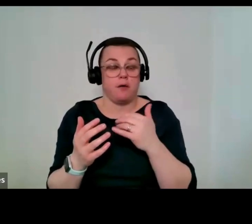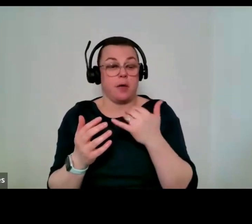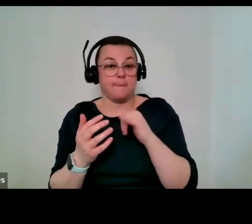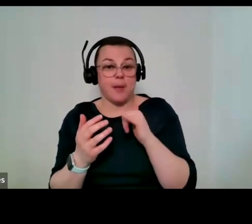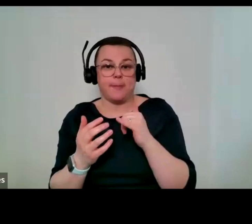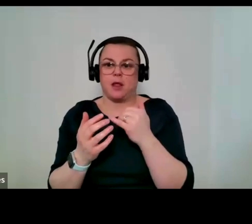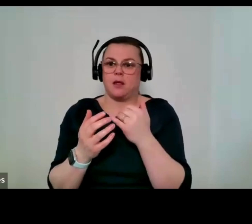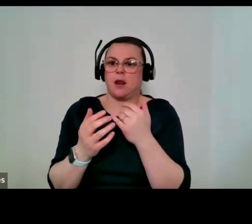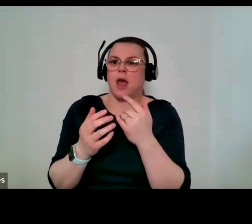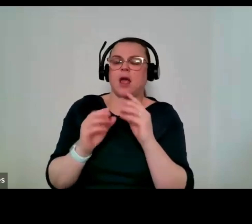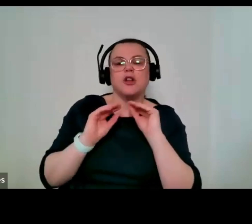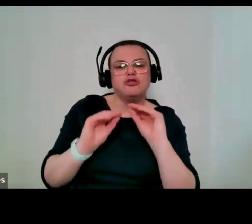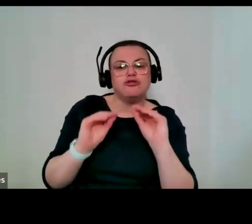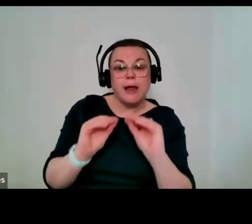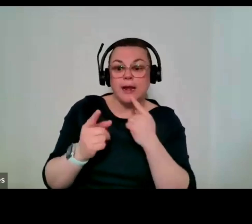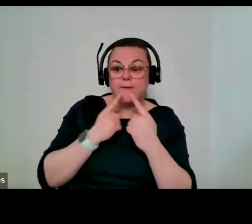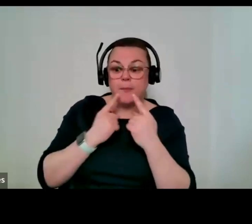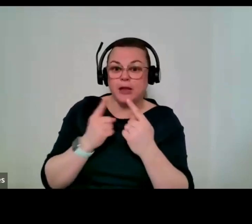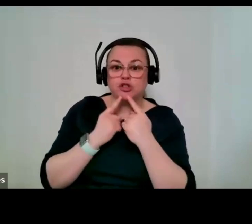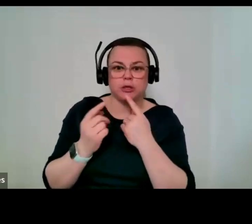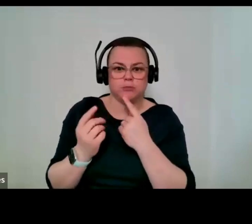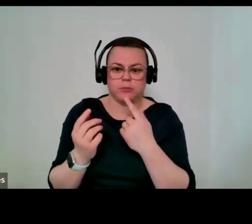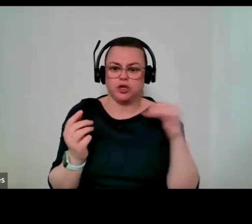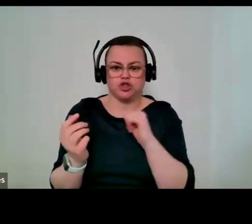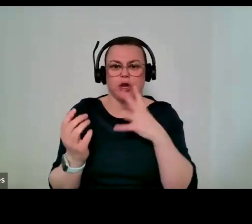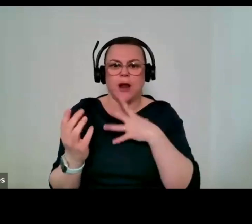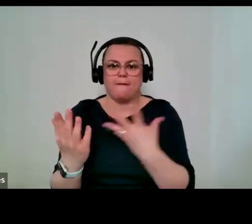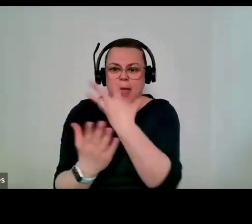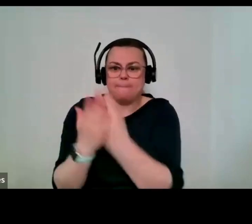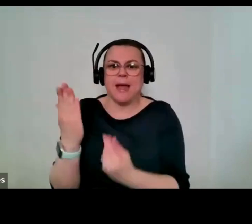materials like training materials.